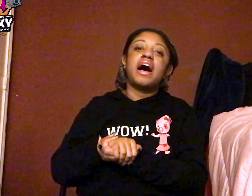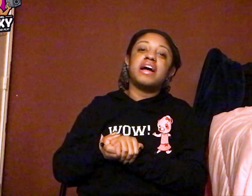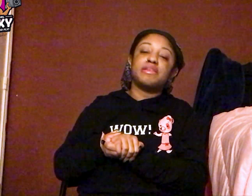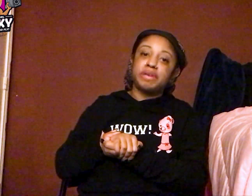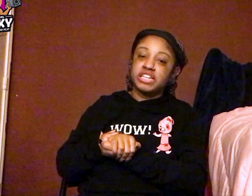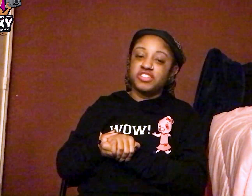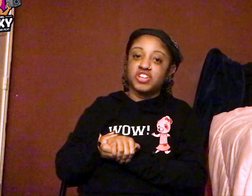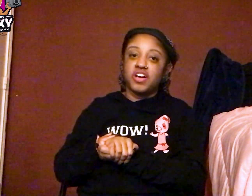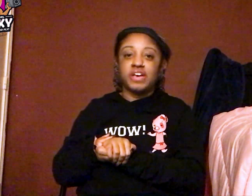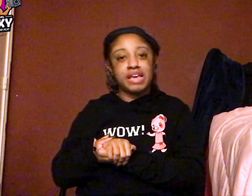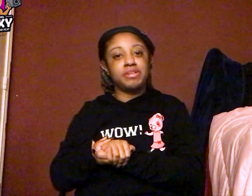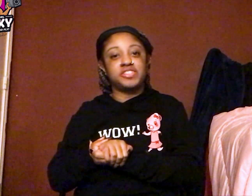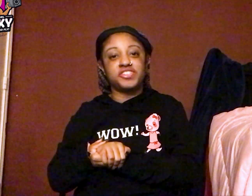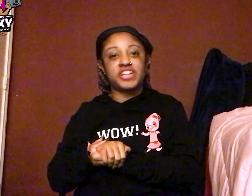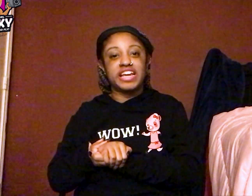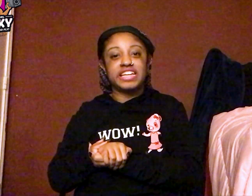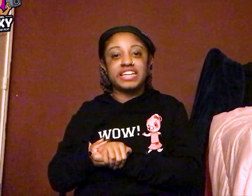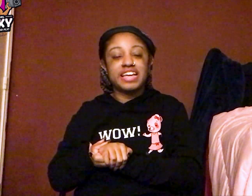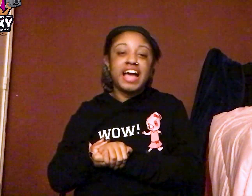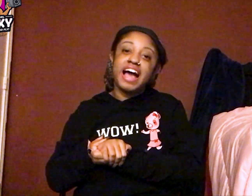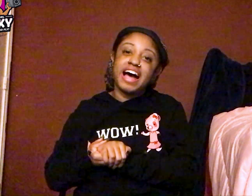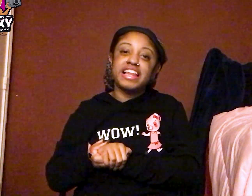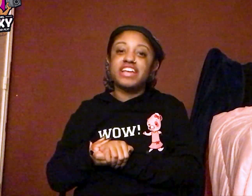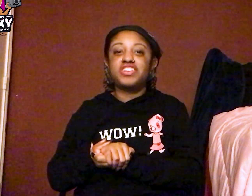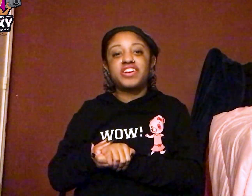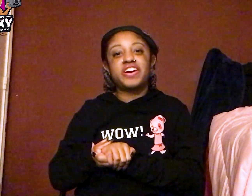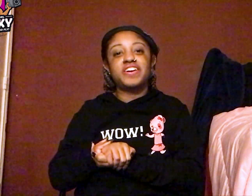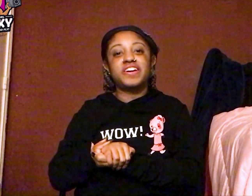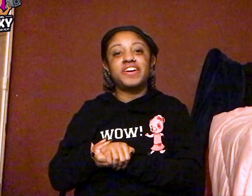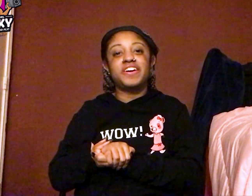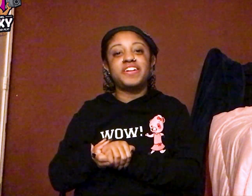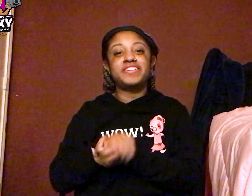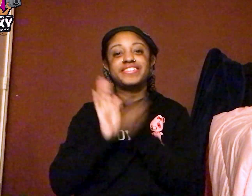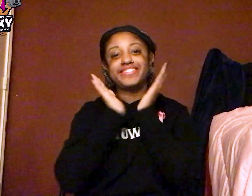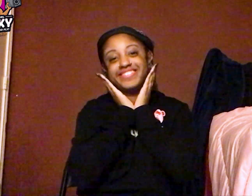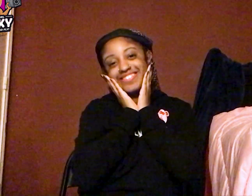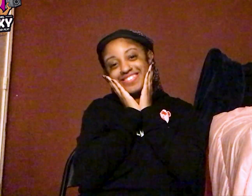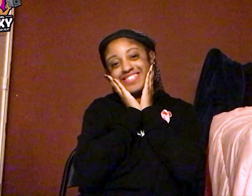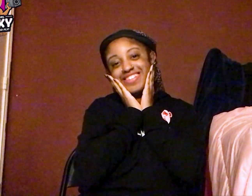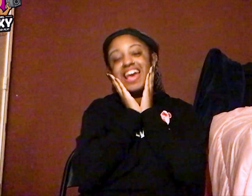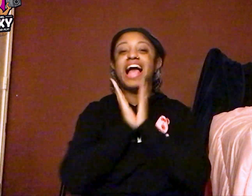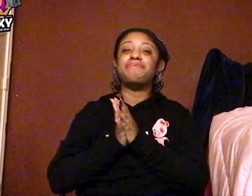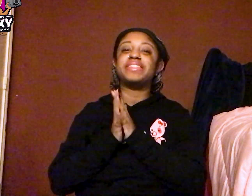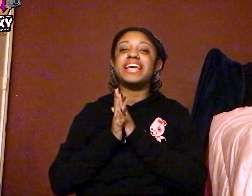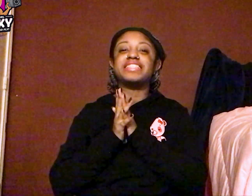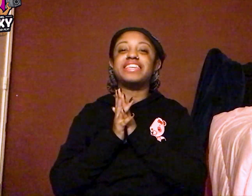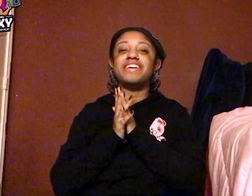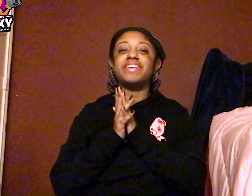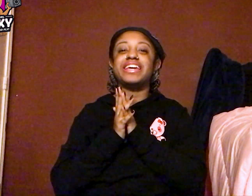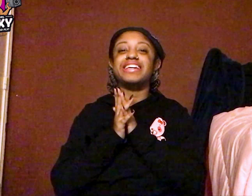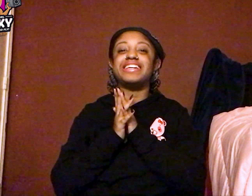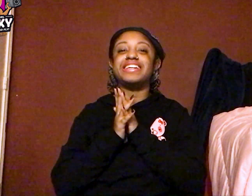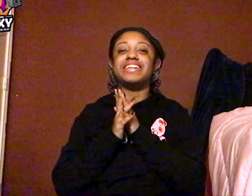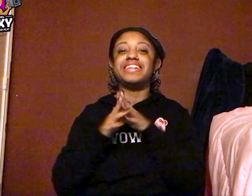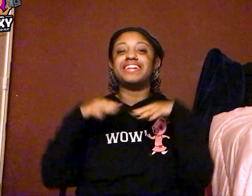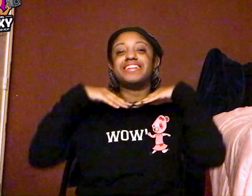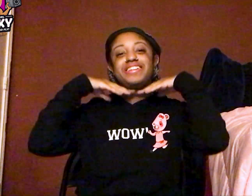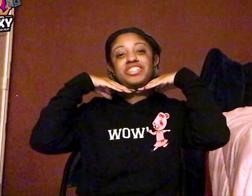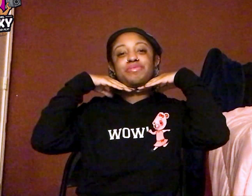The Pinky Show and Mr. Shady. Holla at your girl. Happy Thanksgiving to my